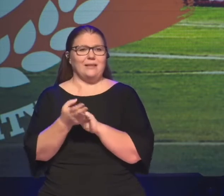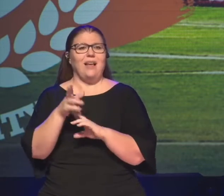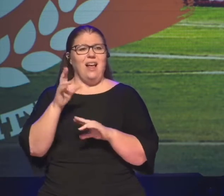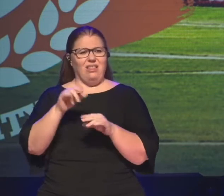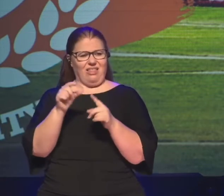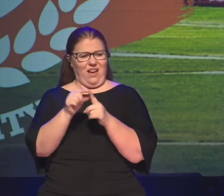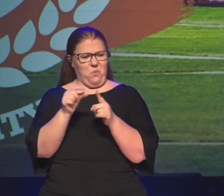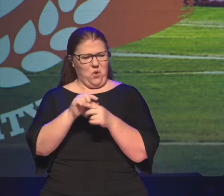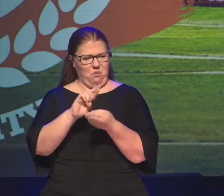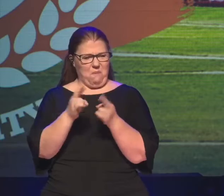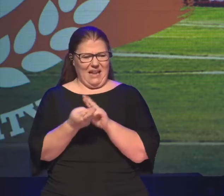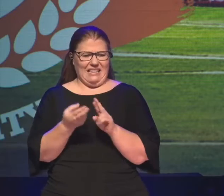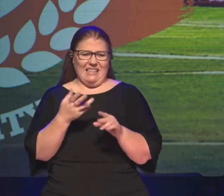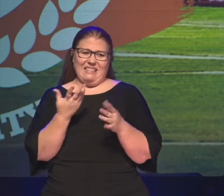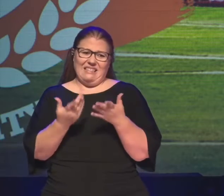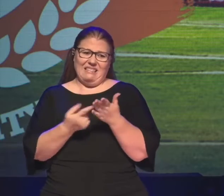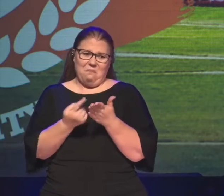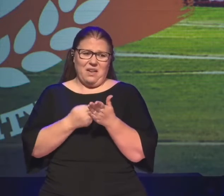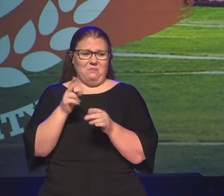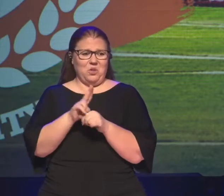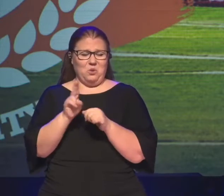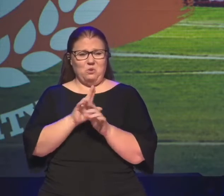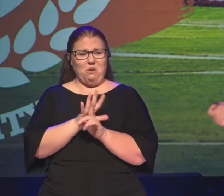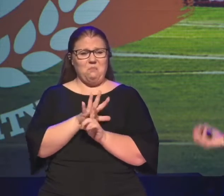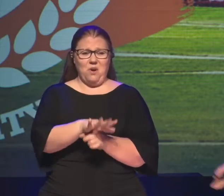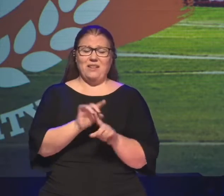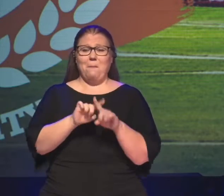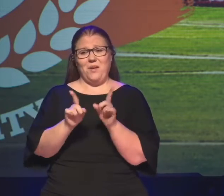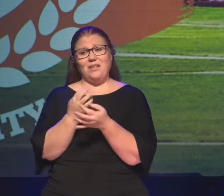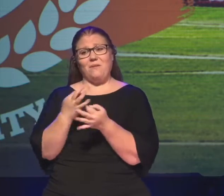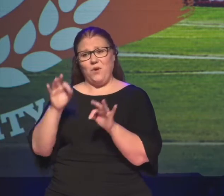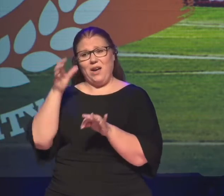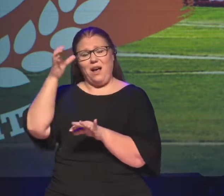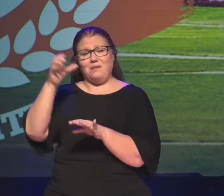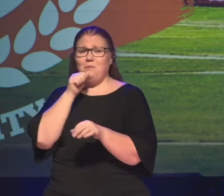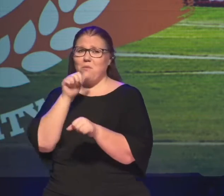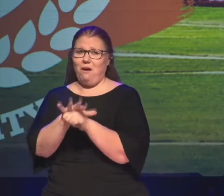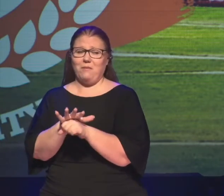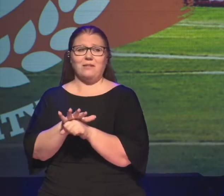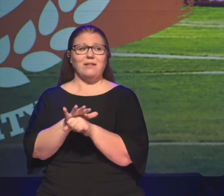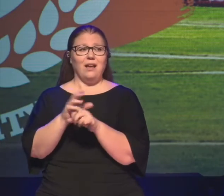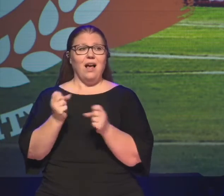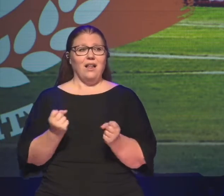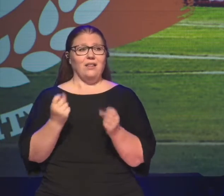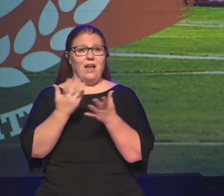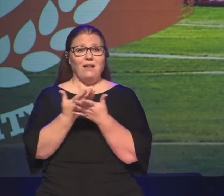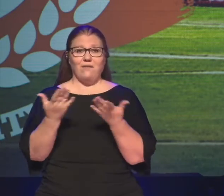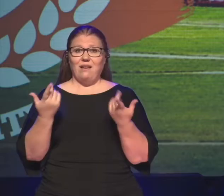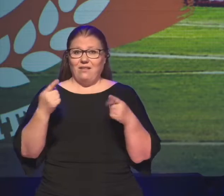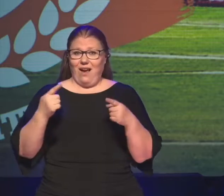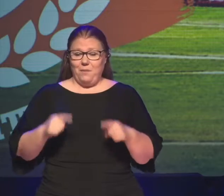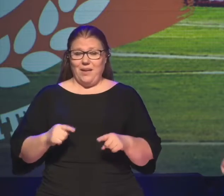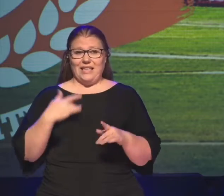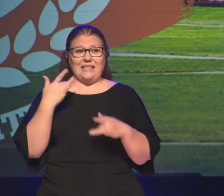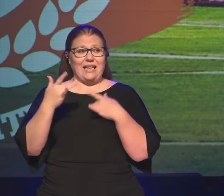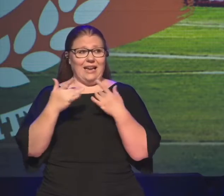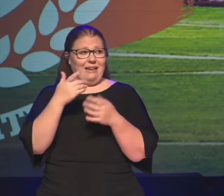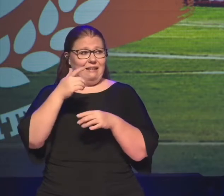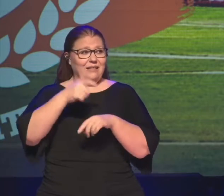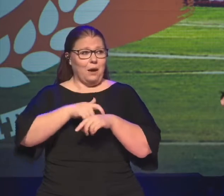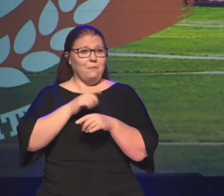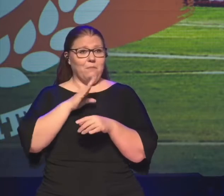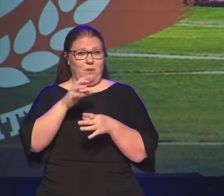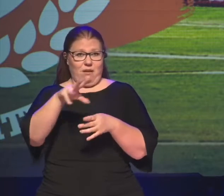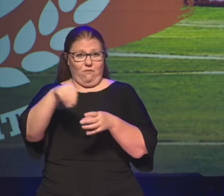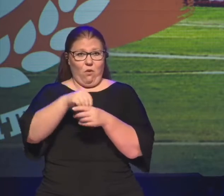concept, I promise you. So we're going to have a great time in this next series. So lots of good stuff happening. It's an exciting time to be a part of what God is doing here at Crossroads, and